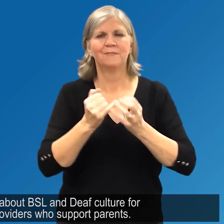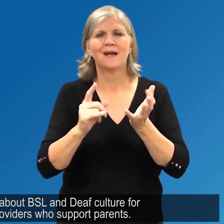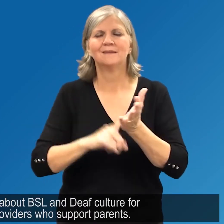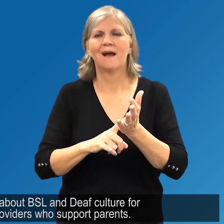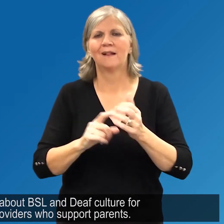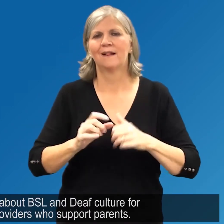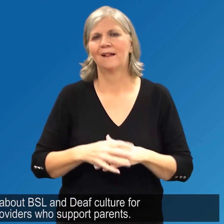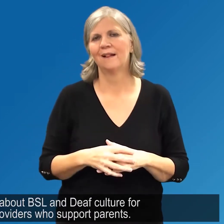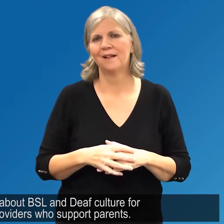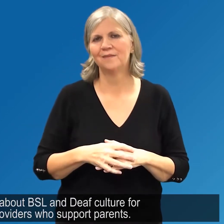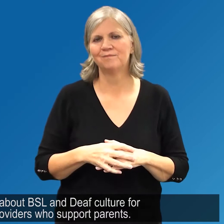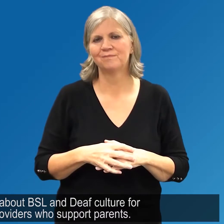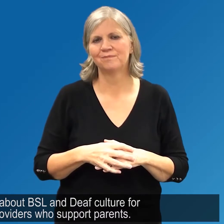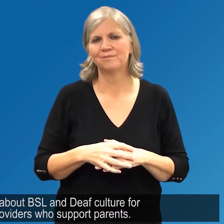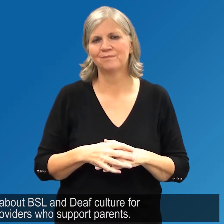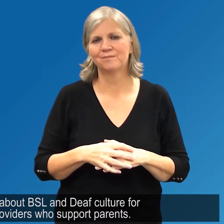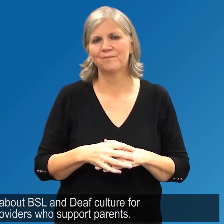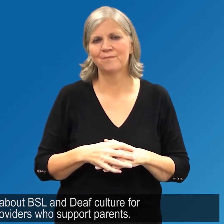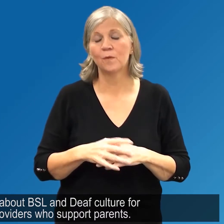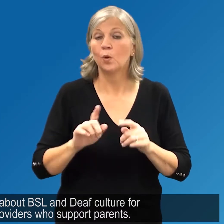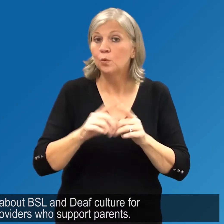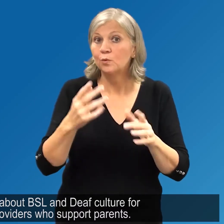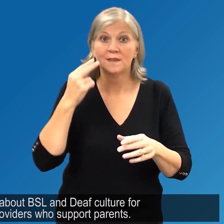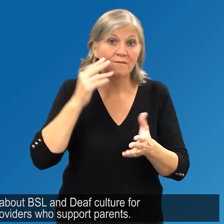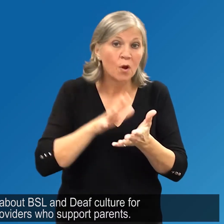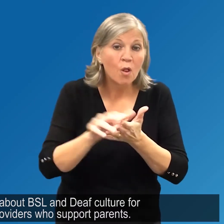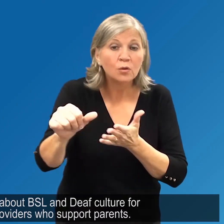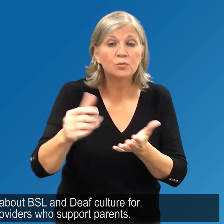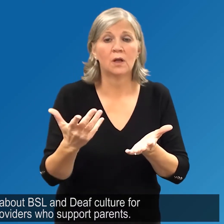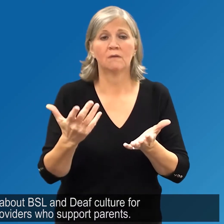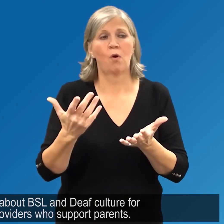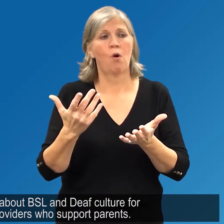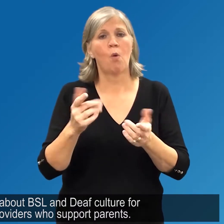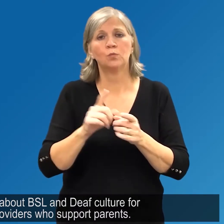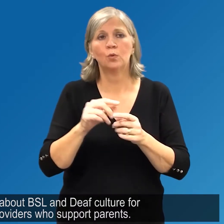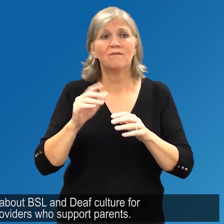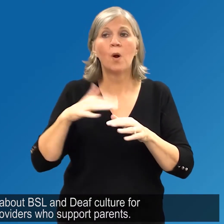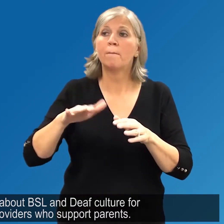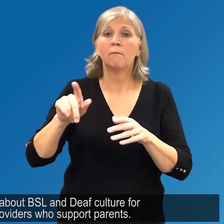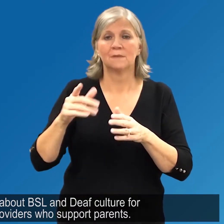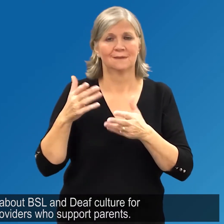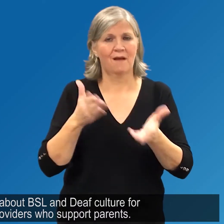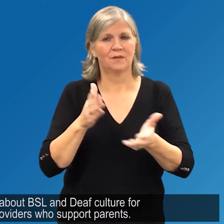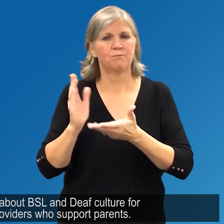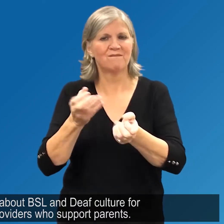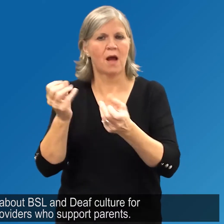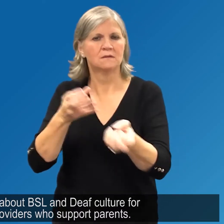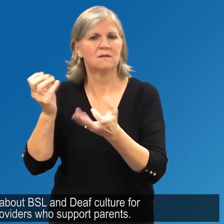developing information about BSL and deaf culture for service providers who support parents.